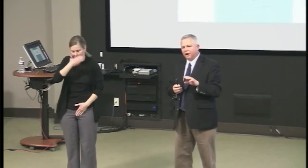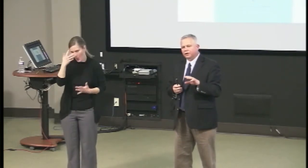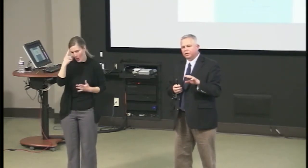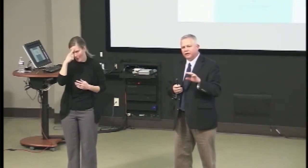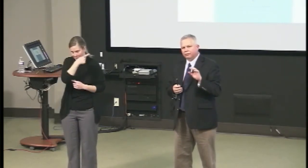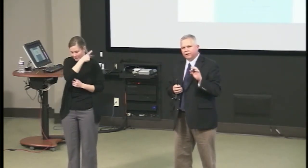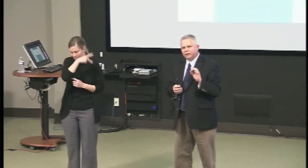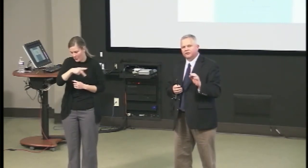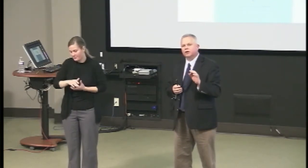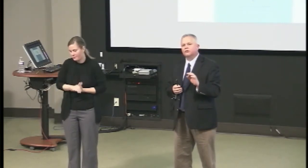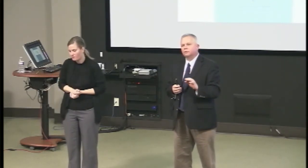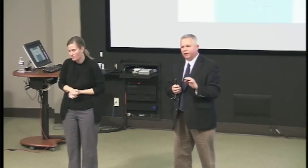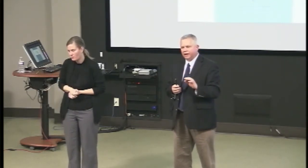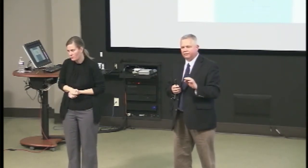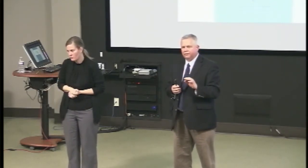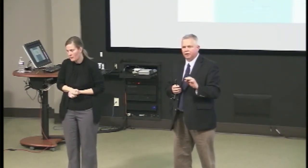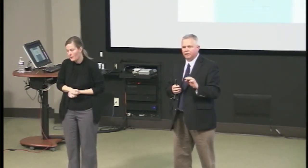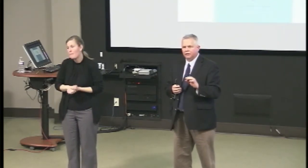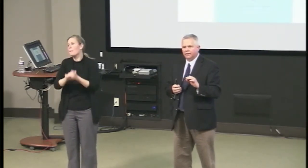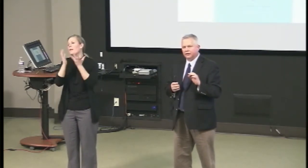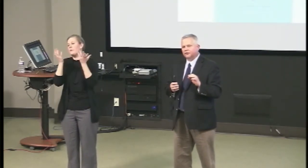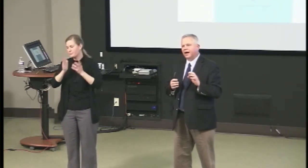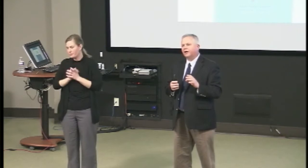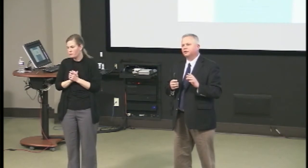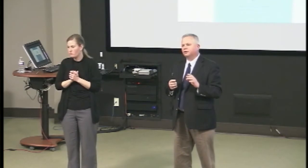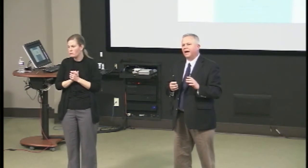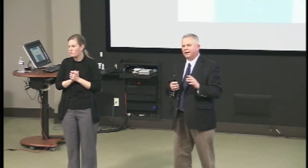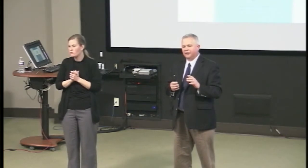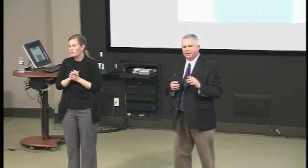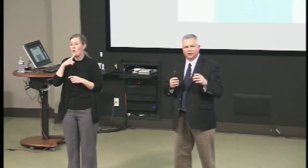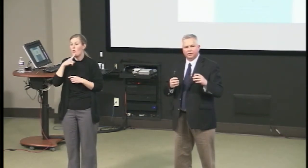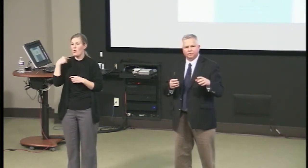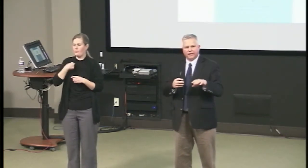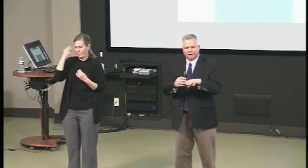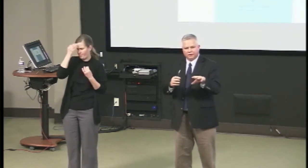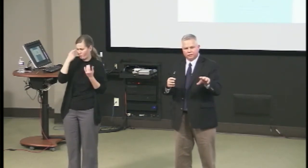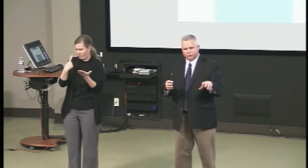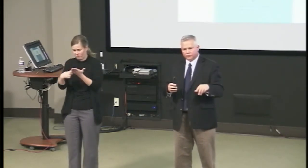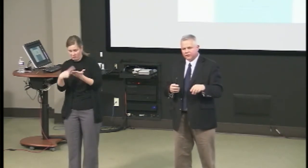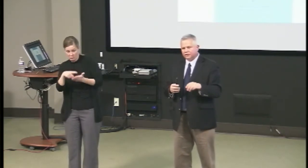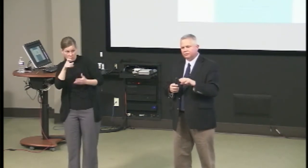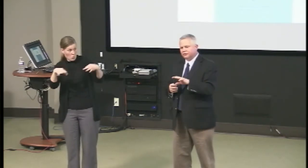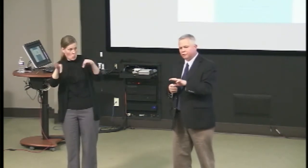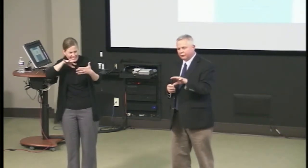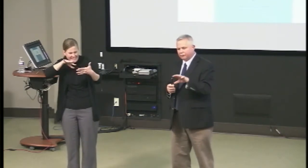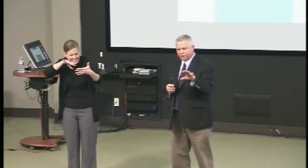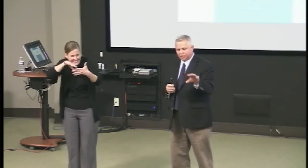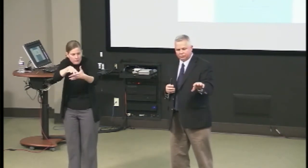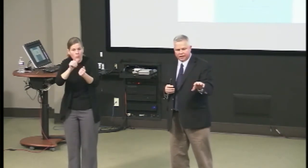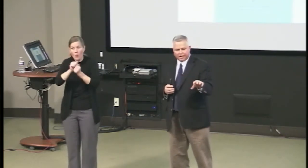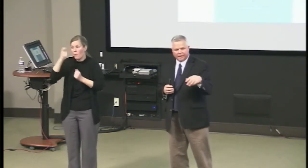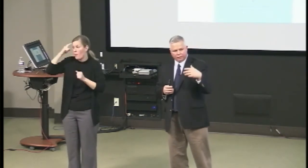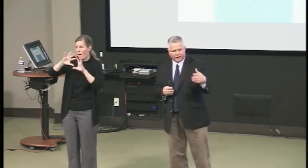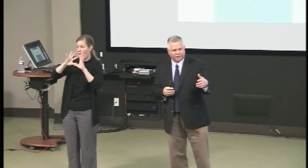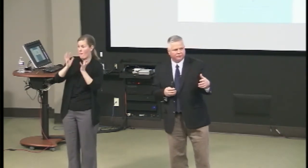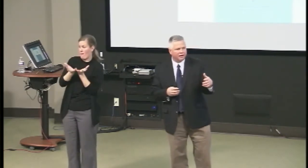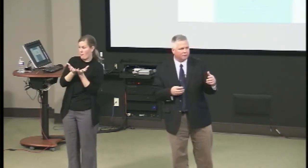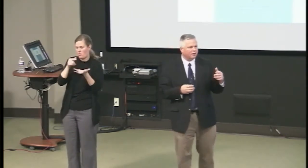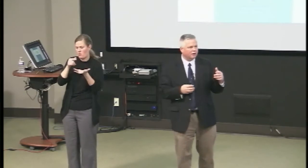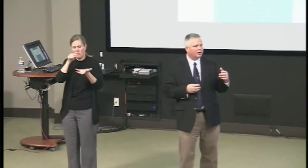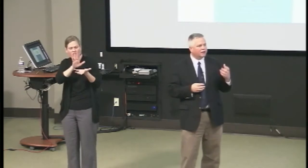I'm arguing that we need to go to the brain, that there's value added in understanding the neural systems for language and reading and how